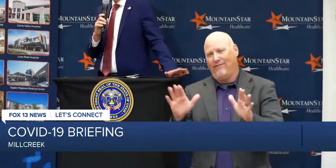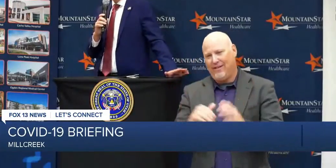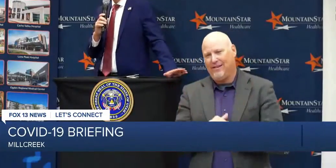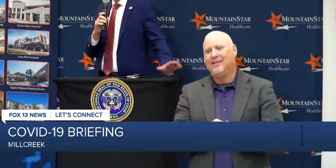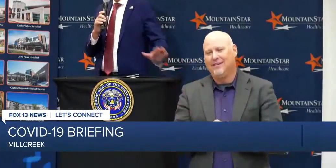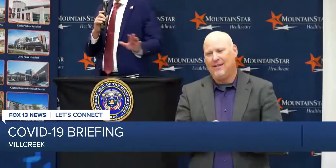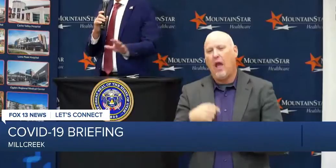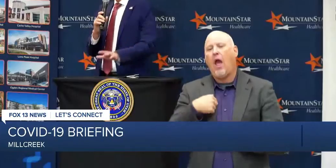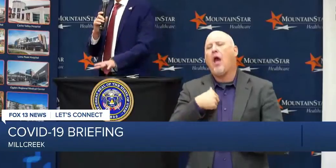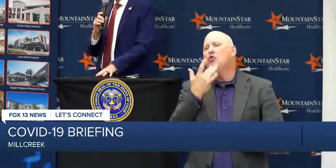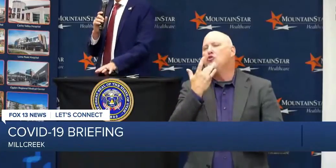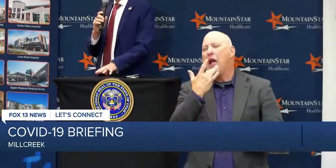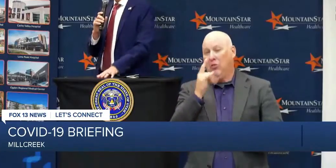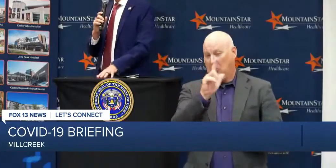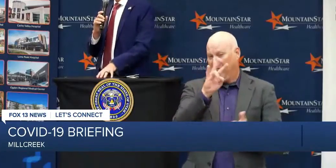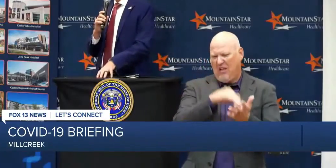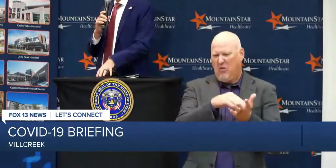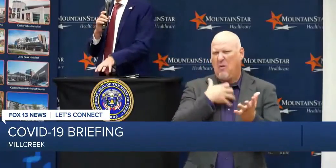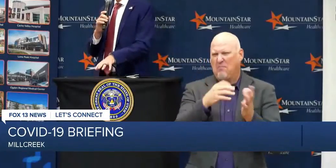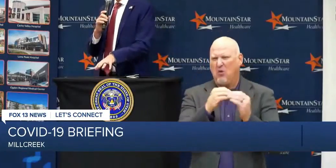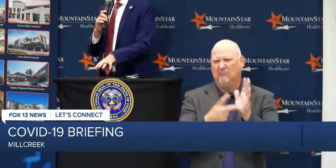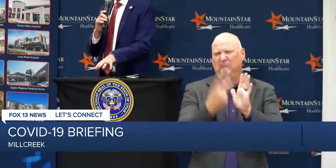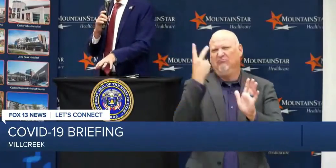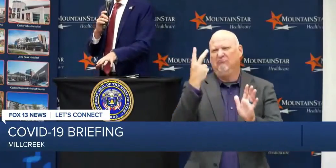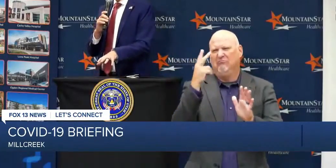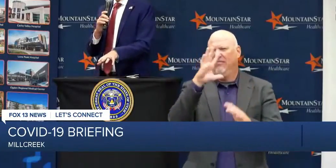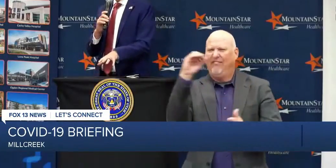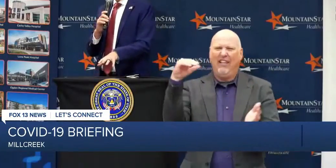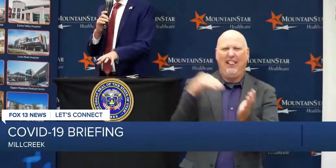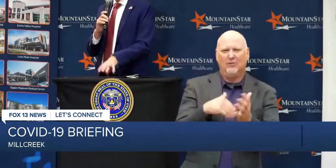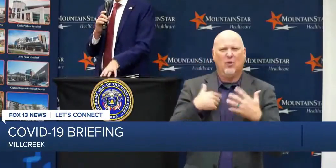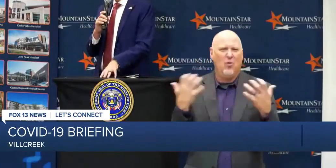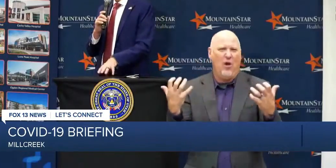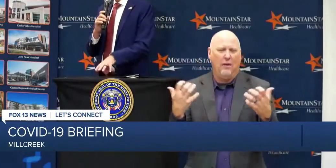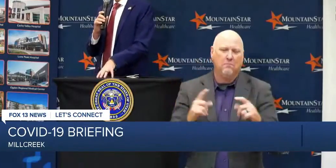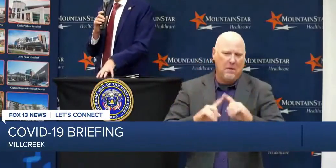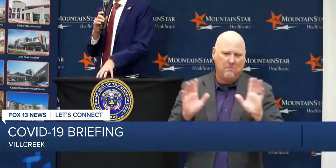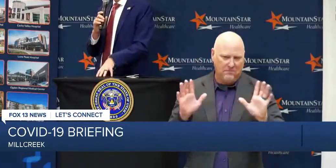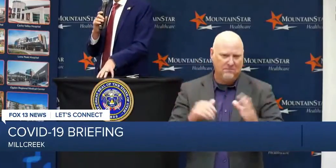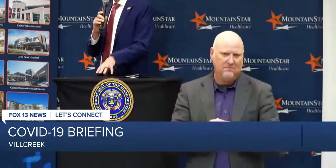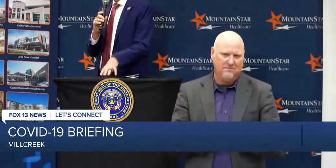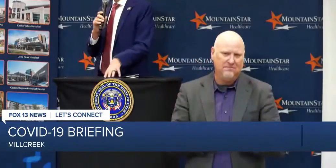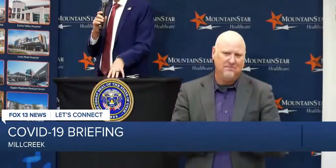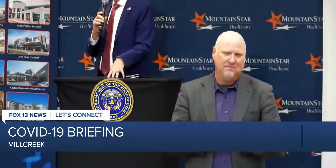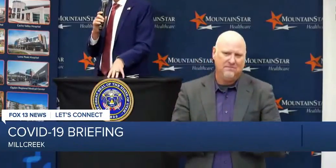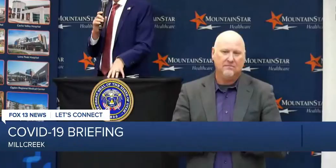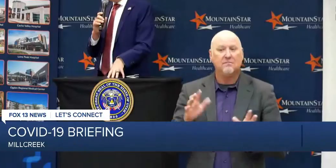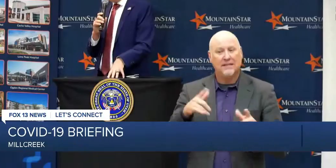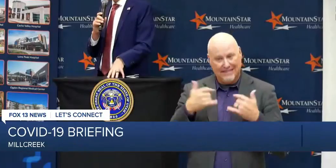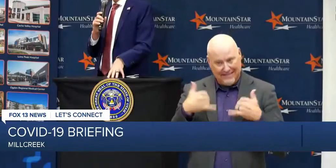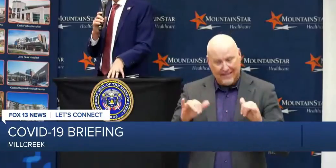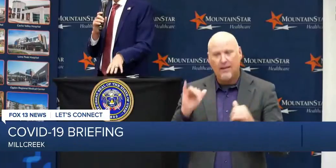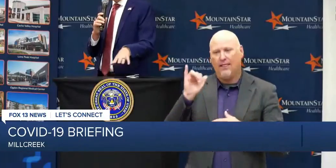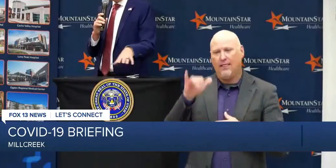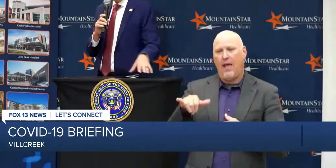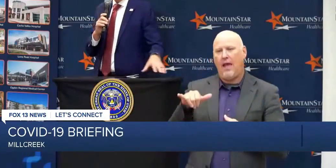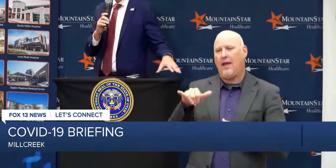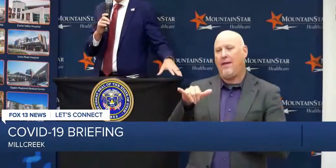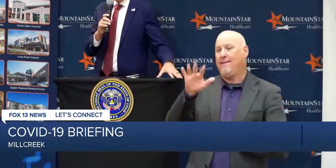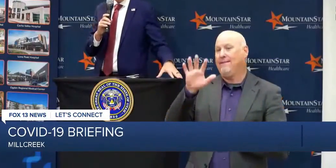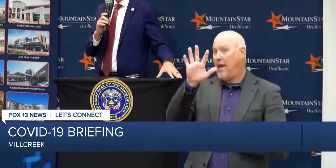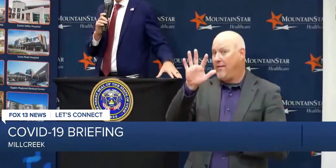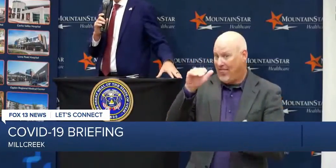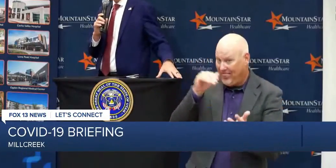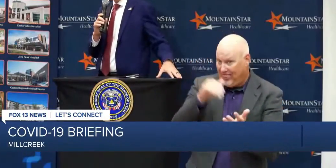to 27,000, that's a 5,000 vaccine increase over just the week before, which was